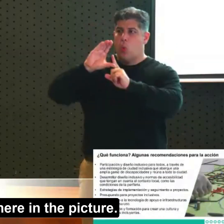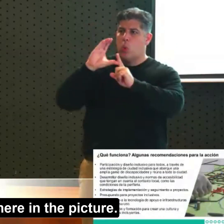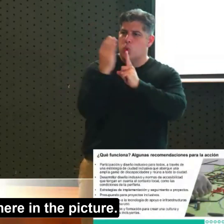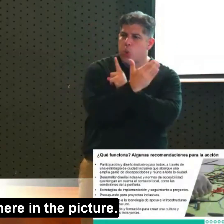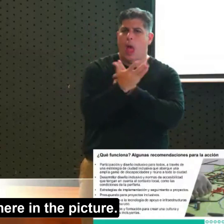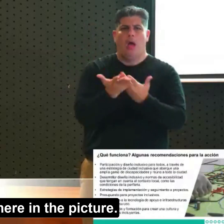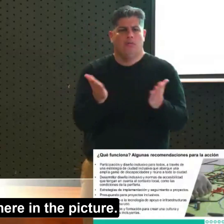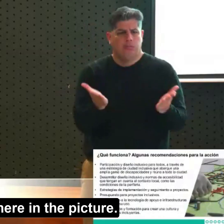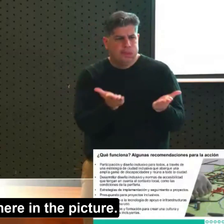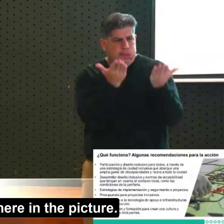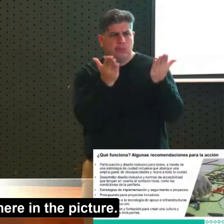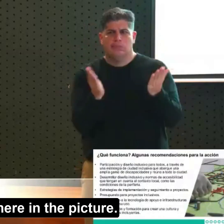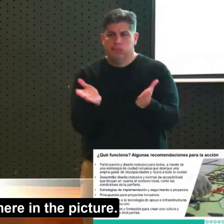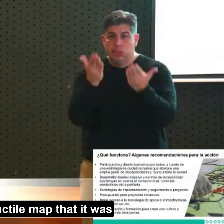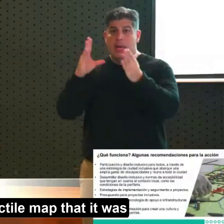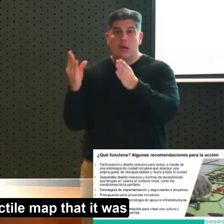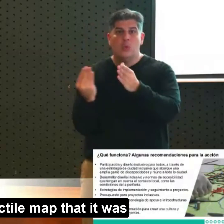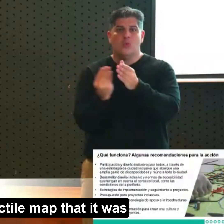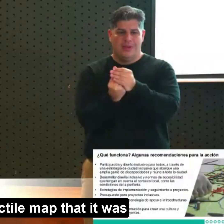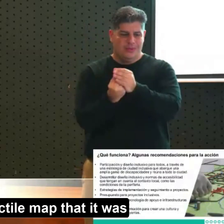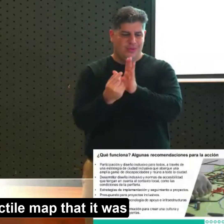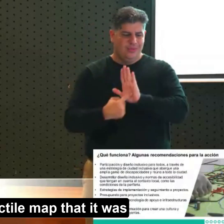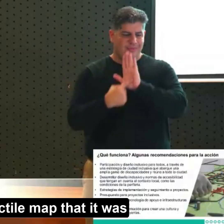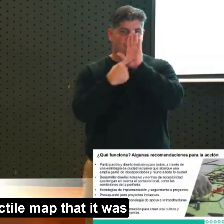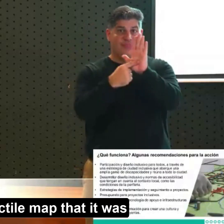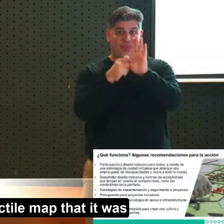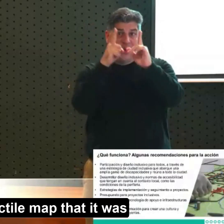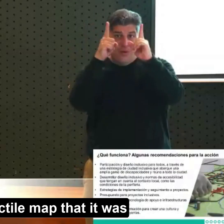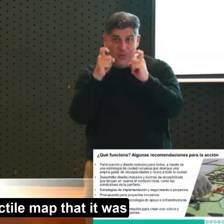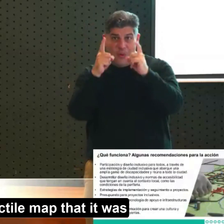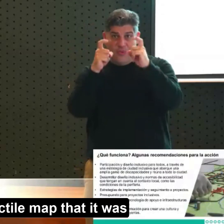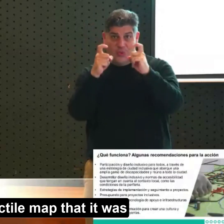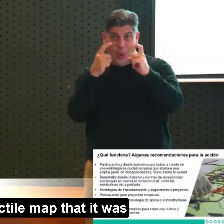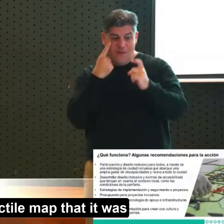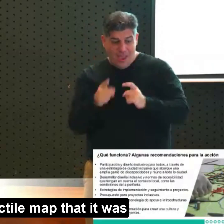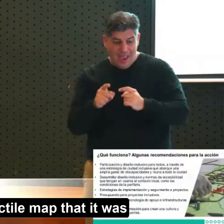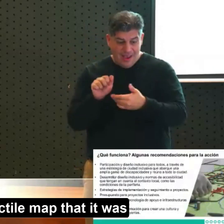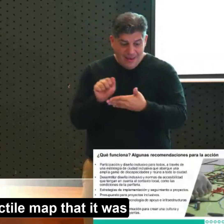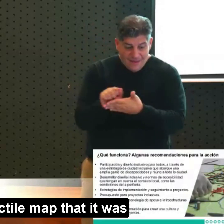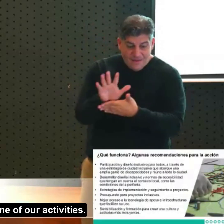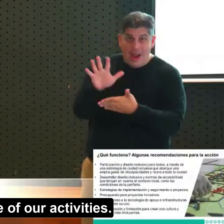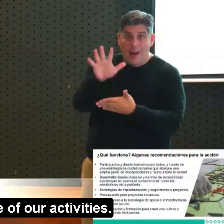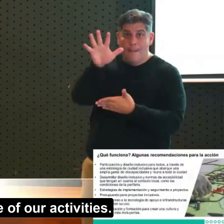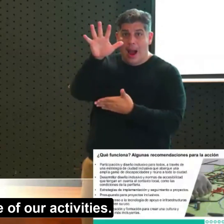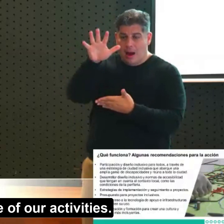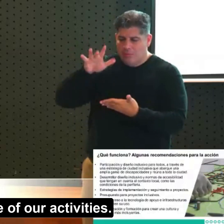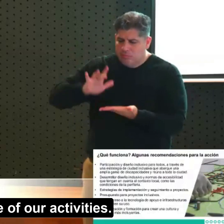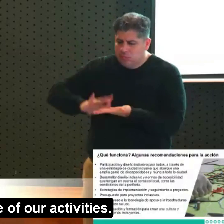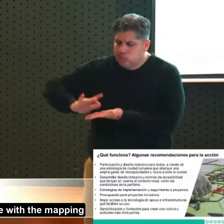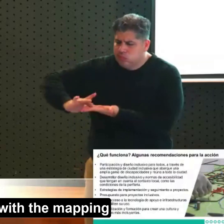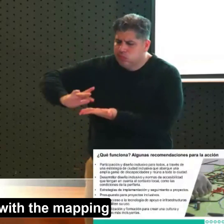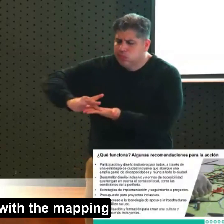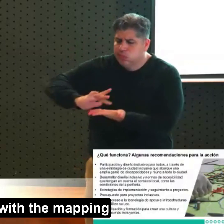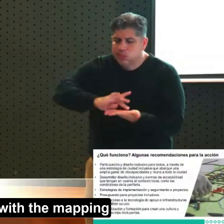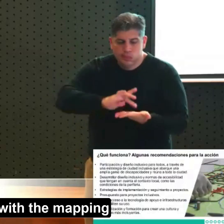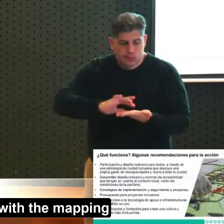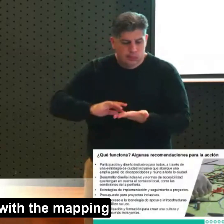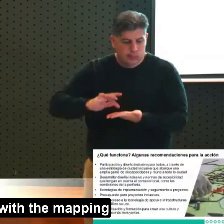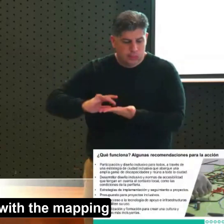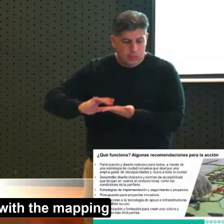really inclusive. Here in the picture, we see a tactile map that was used in one of our